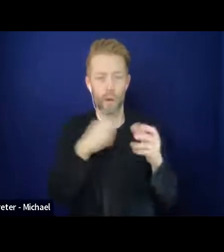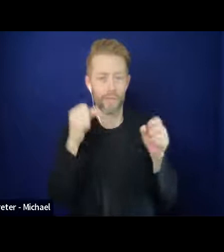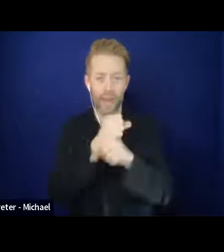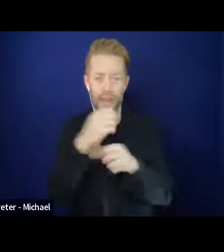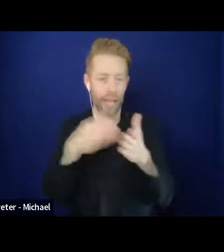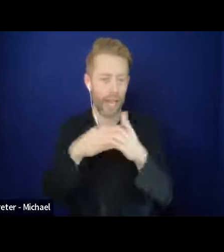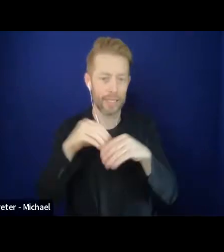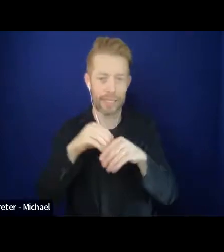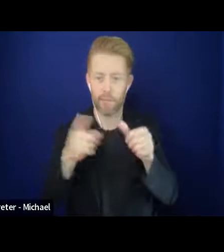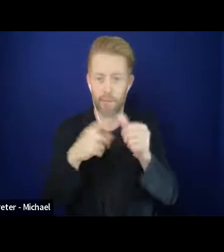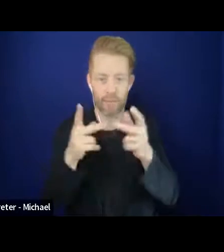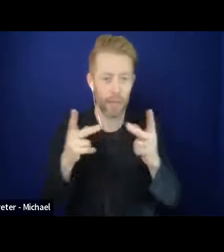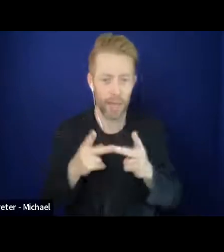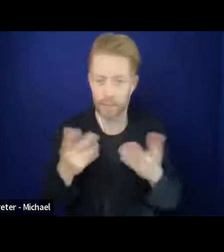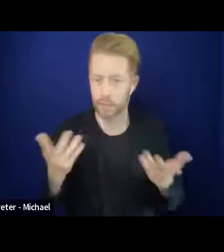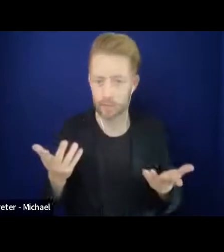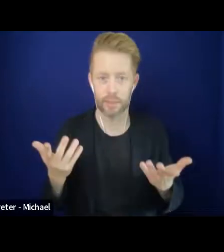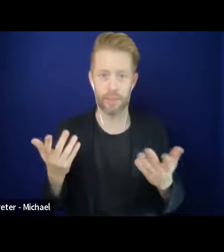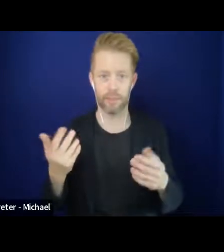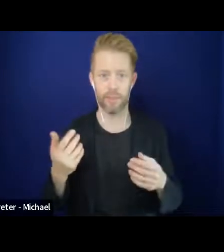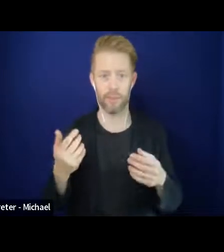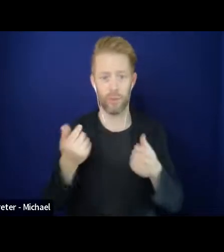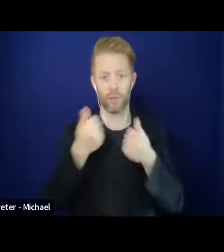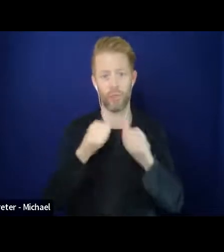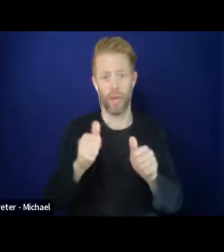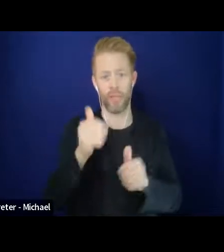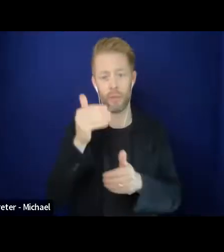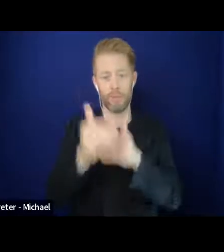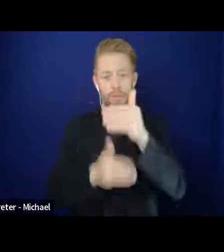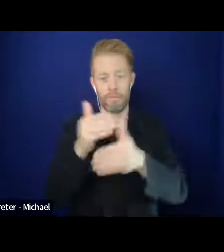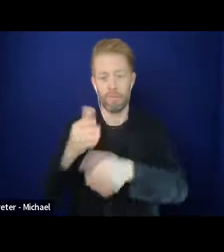get these things done and do the work we're all talking about doing.